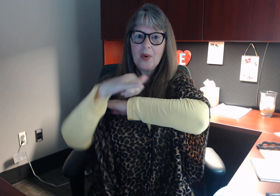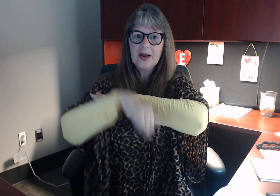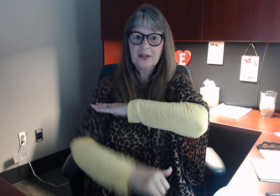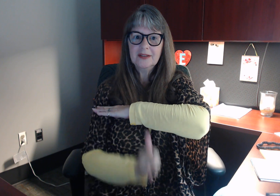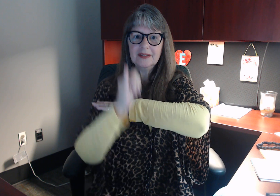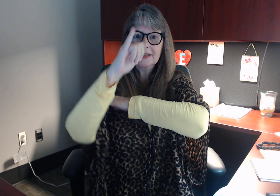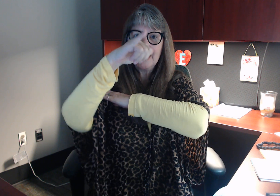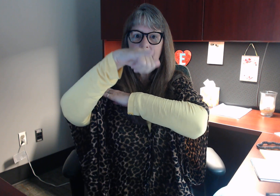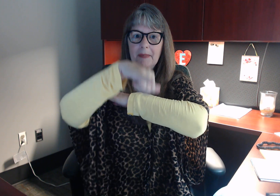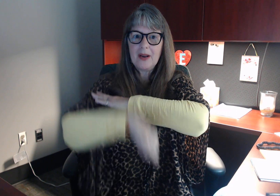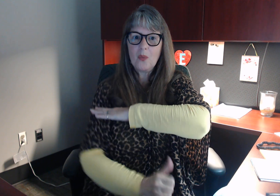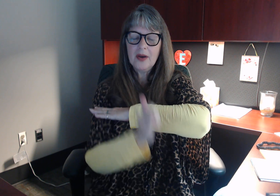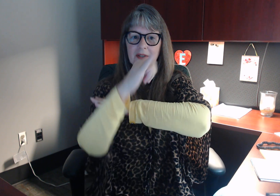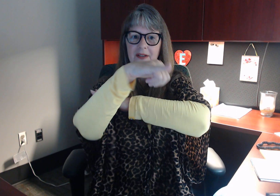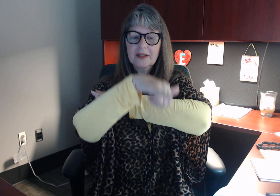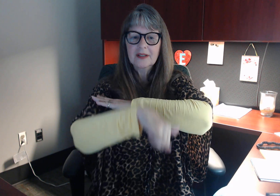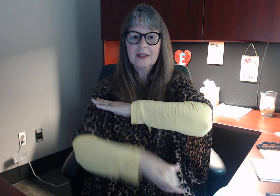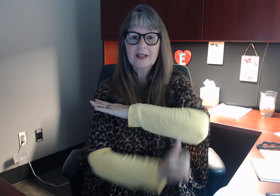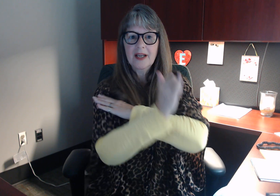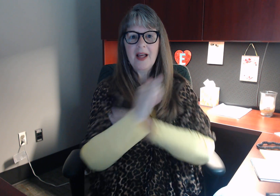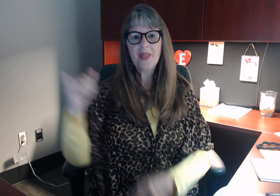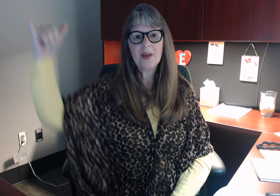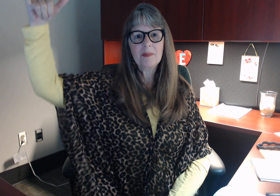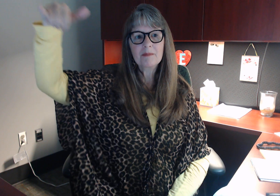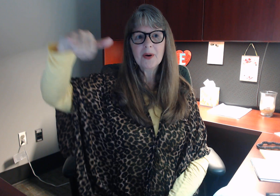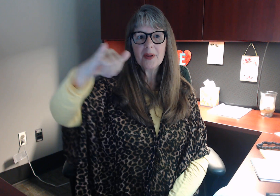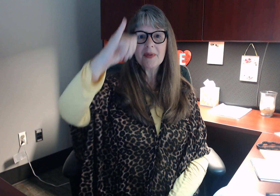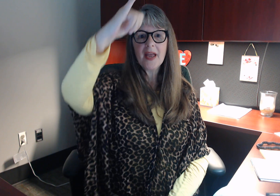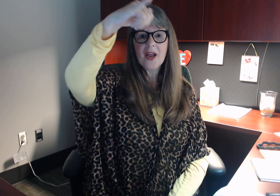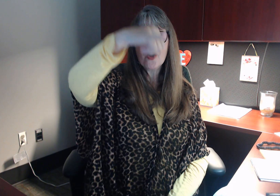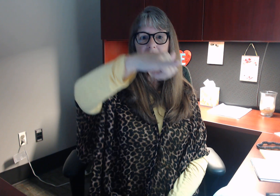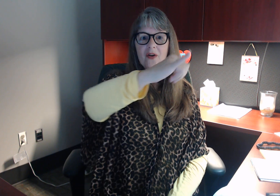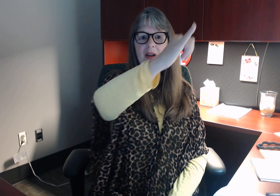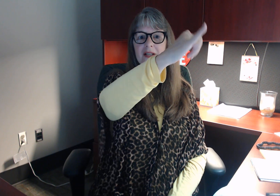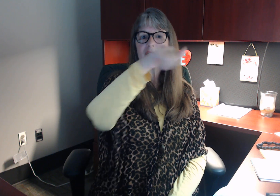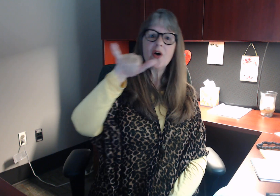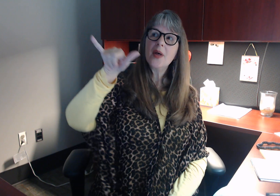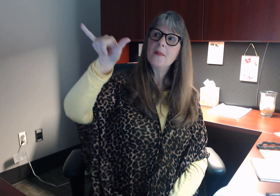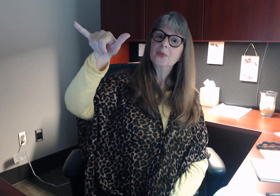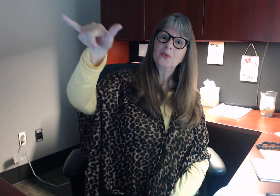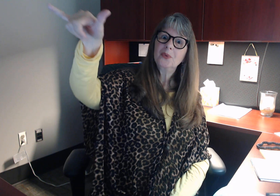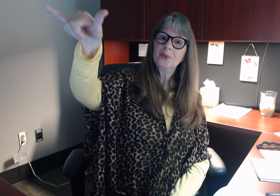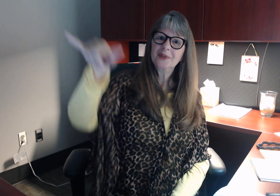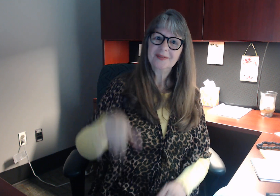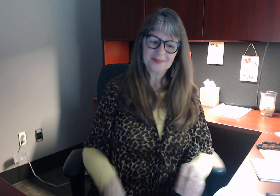whale coming up out of the water, and then a bird up in the air, and I saw them.